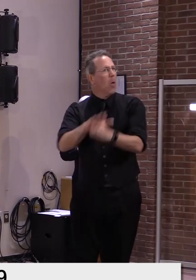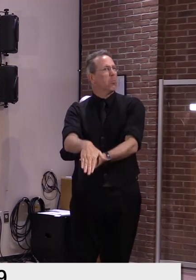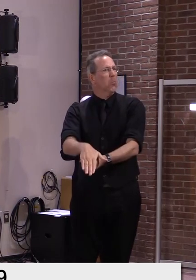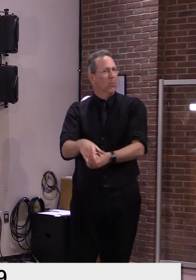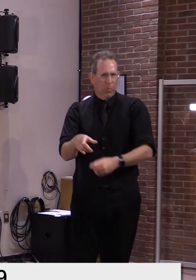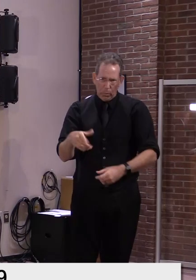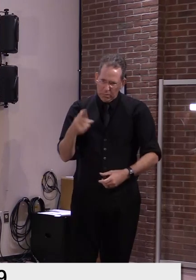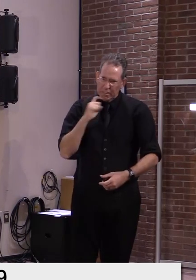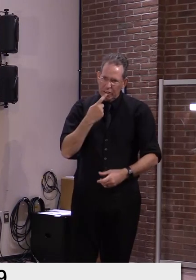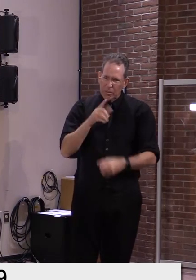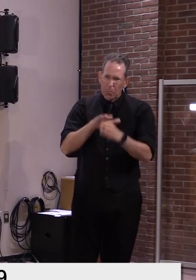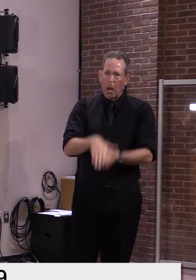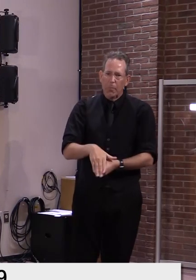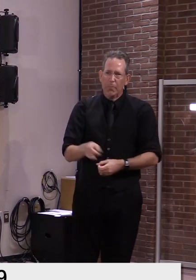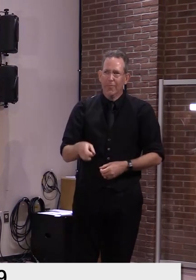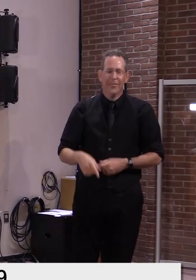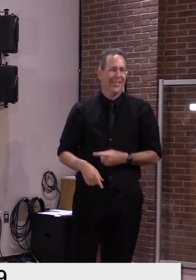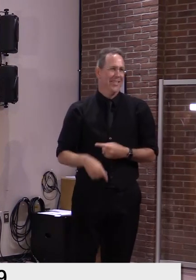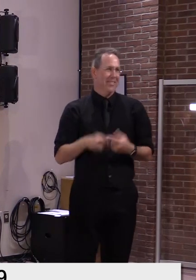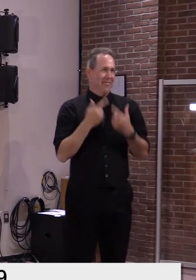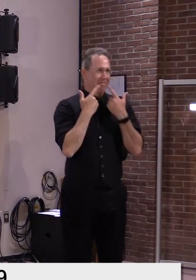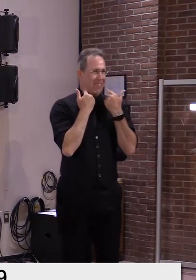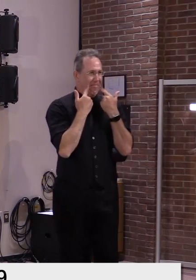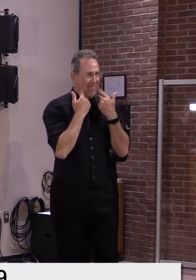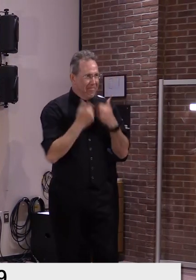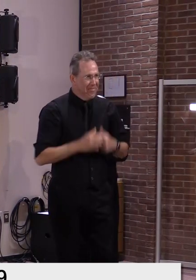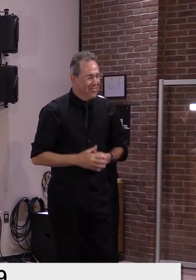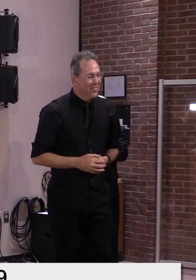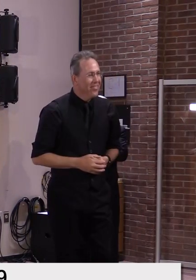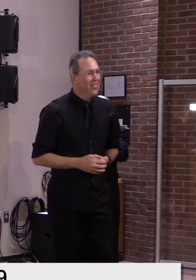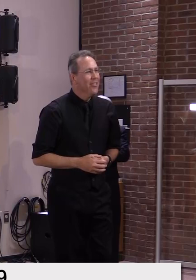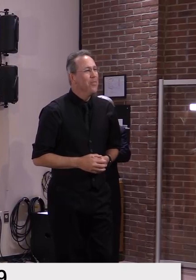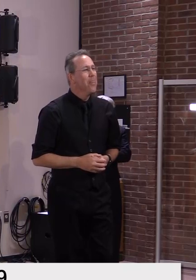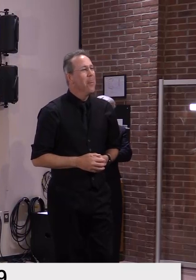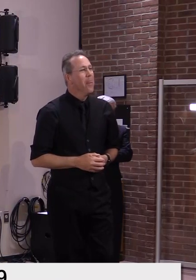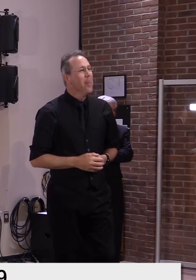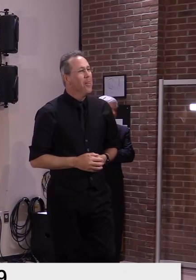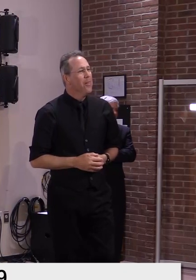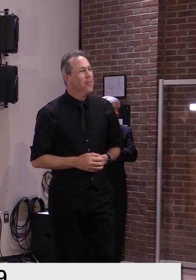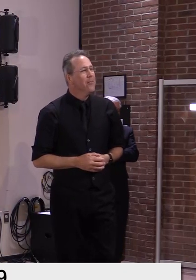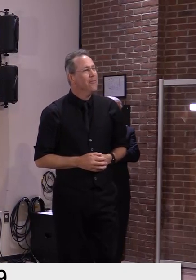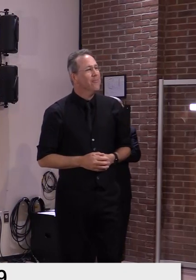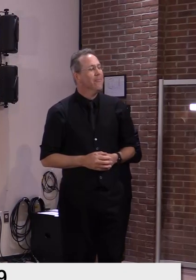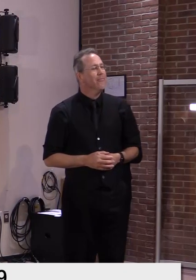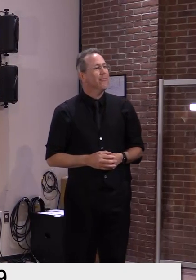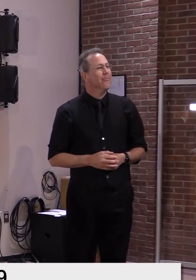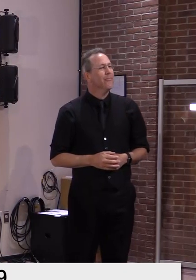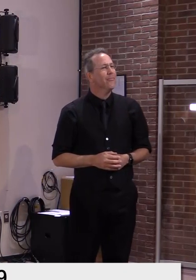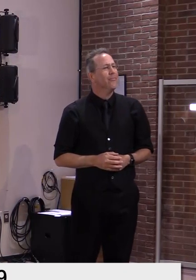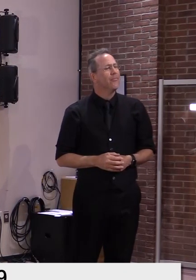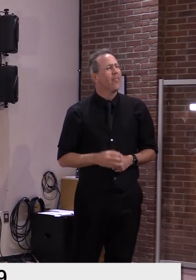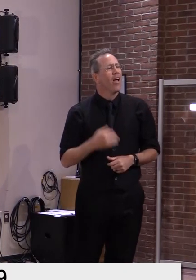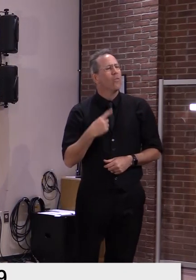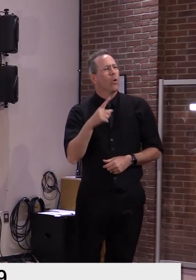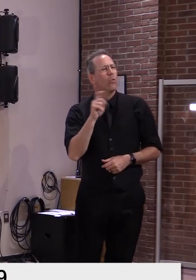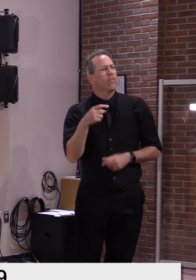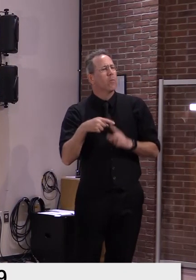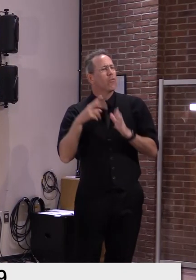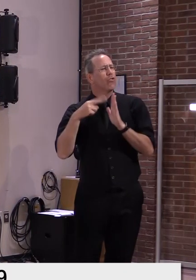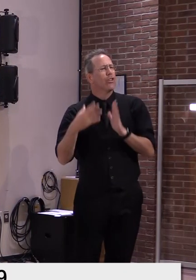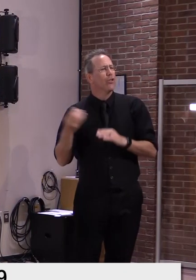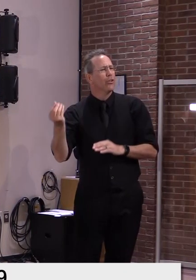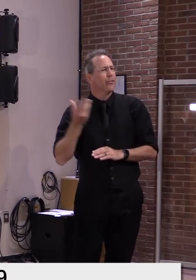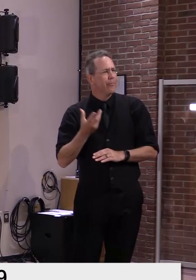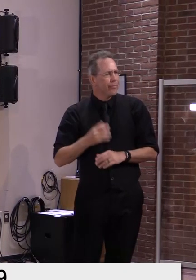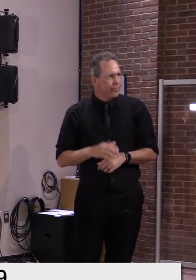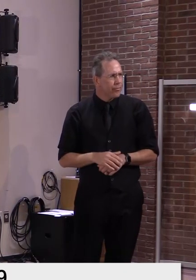Yeah, I'm passing along a question from a colleague. She's working on a story about kids going to summer school this year